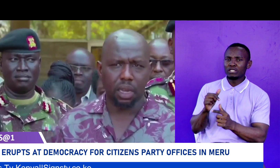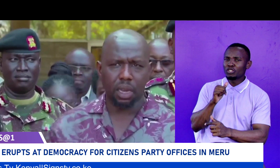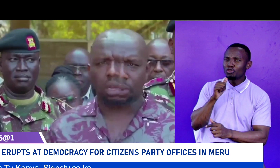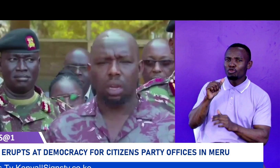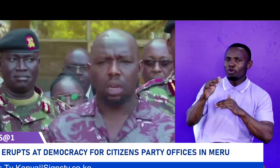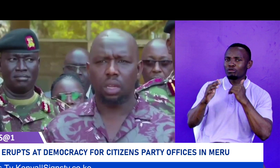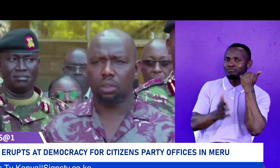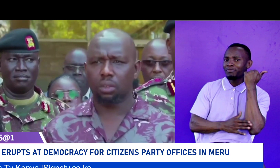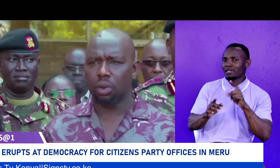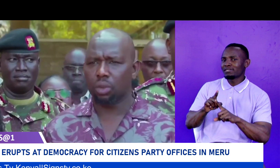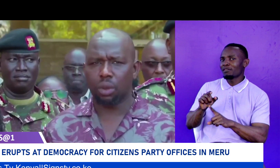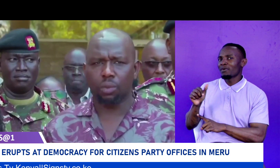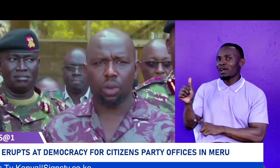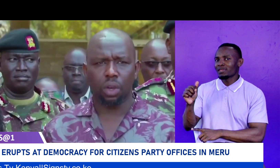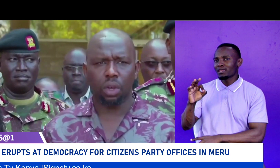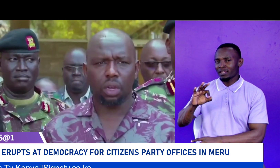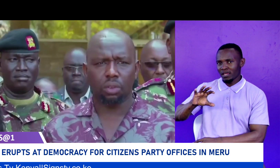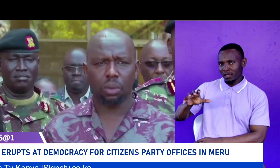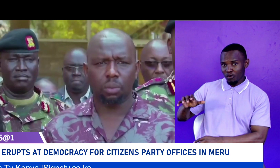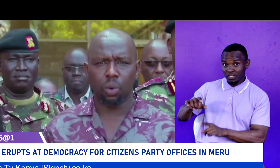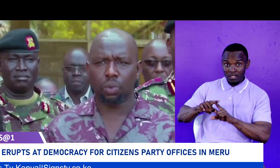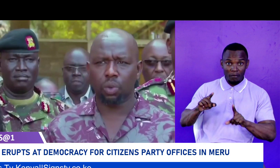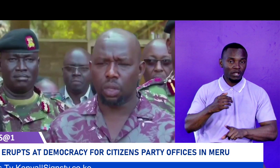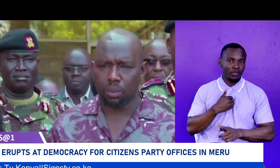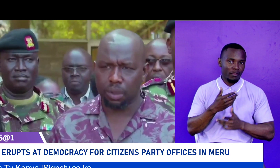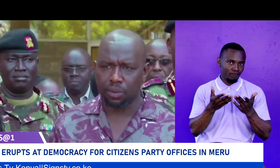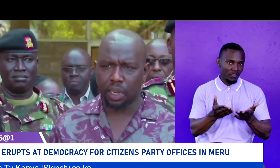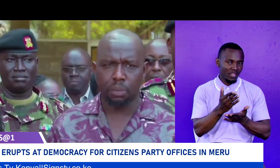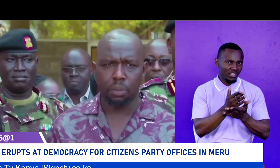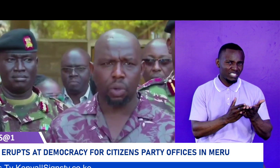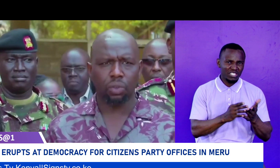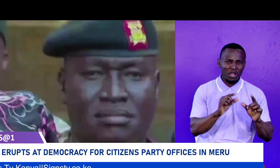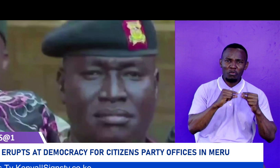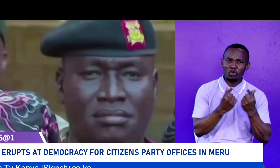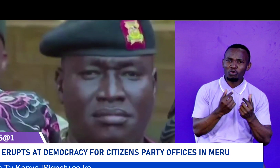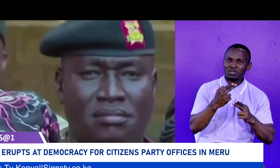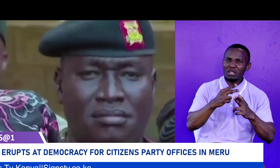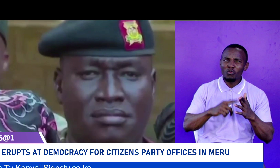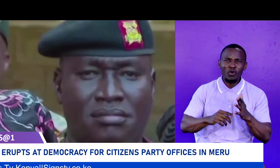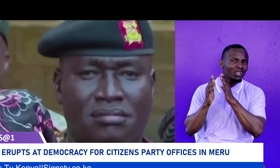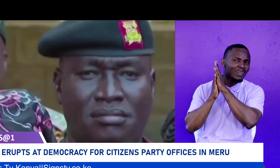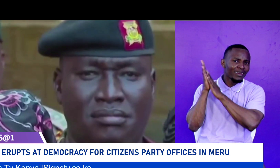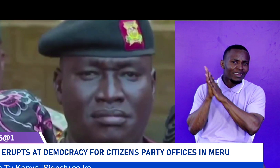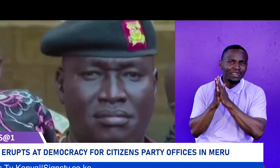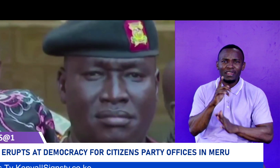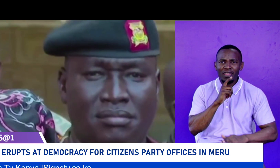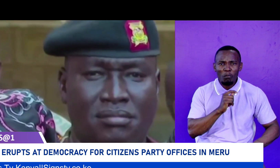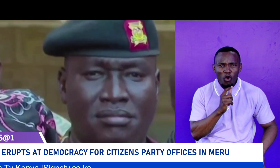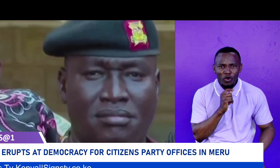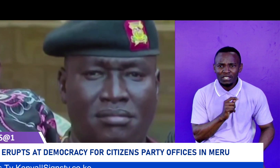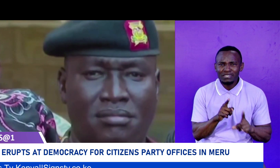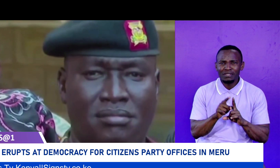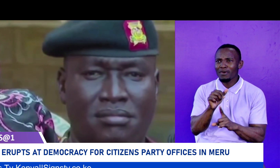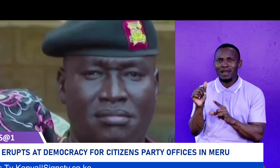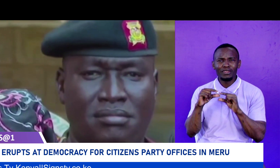there. In this county, you have some groups calling themselves Reggae Boys, and the other group that calls itself Nduthi Culture.